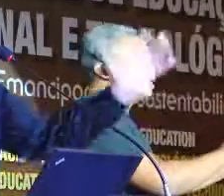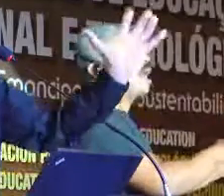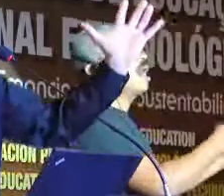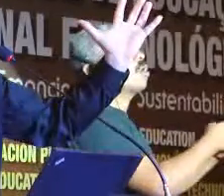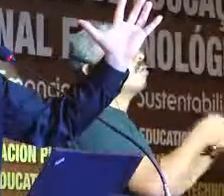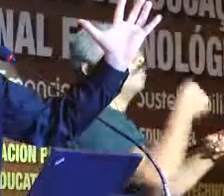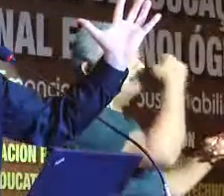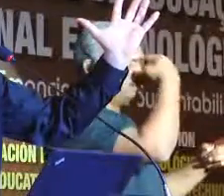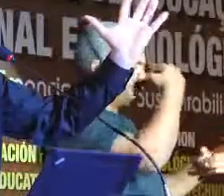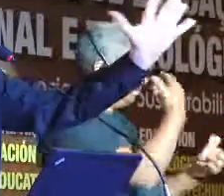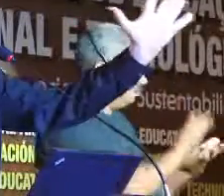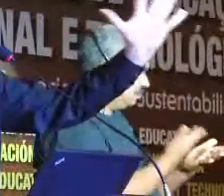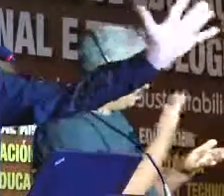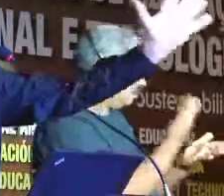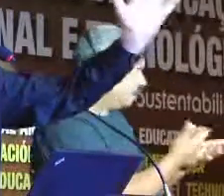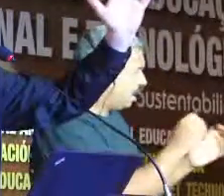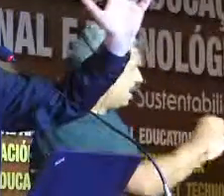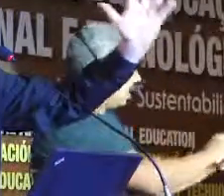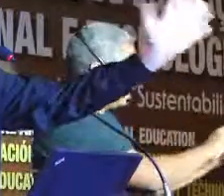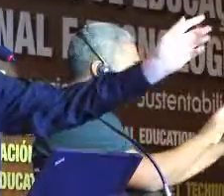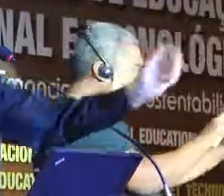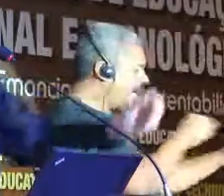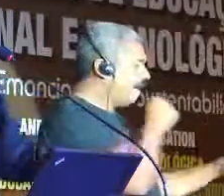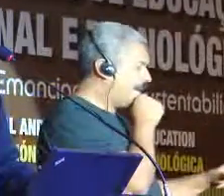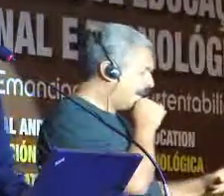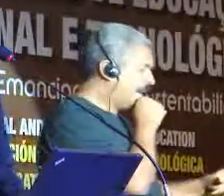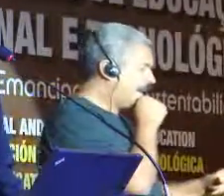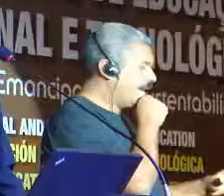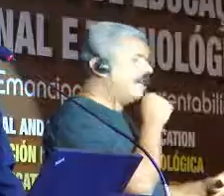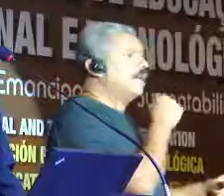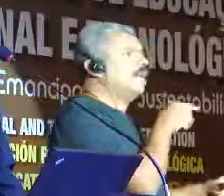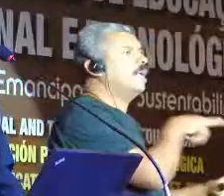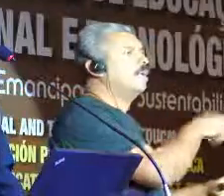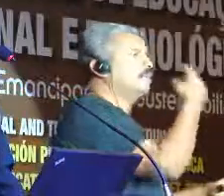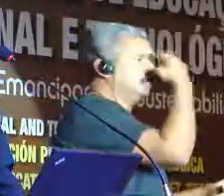There's programs out there that help business and enterprise.